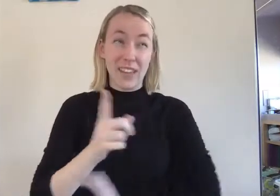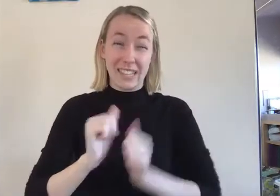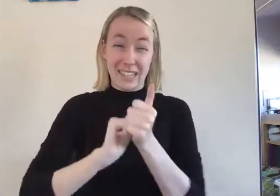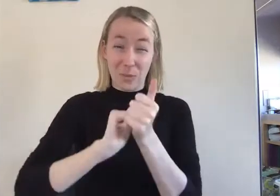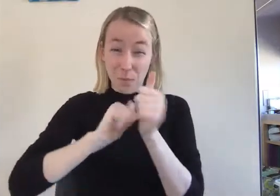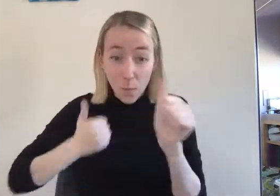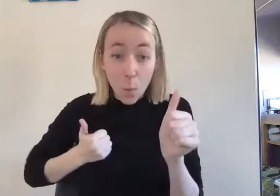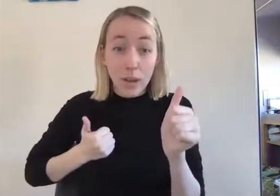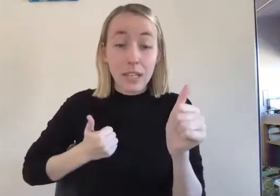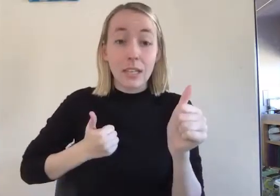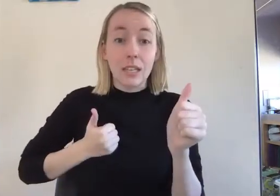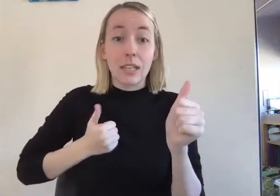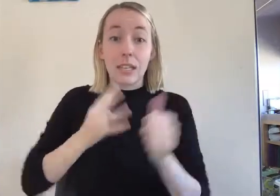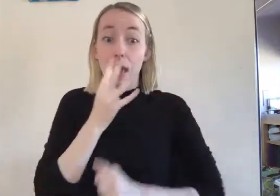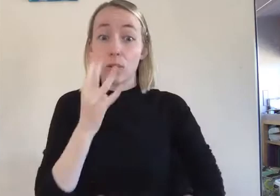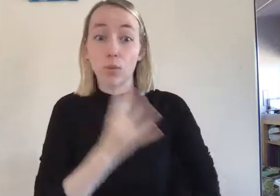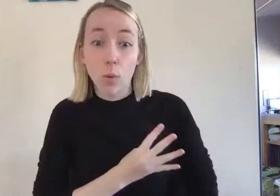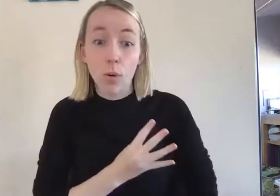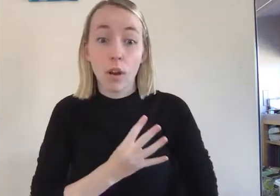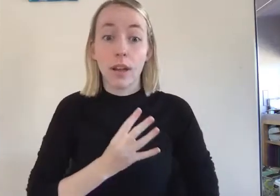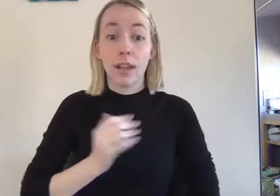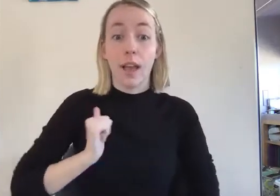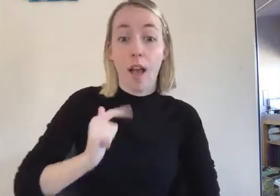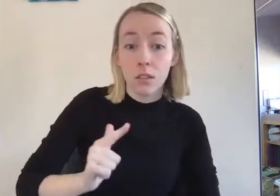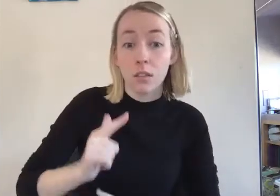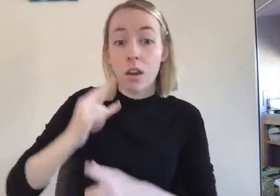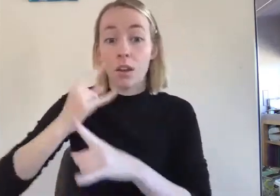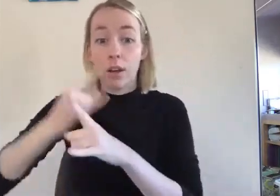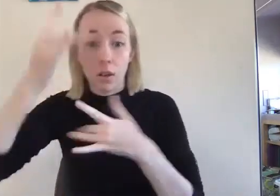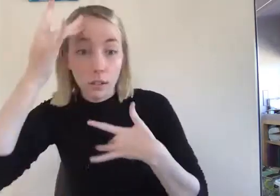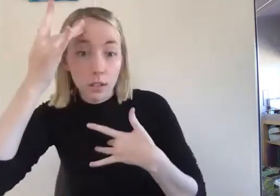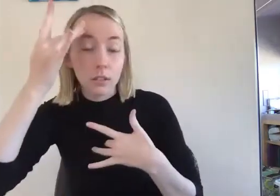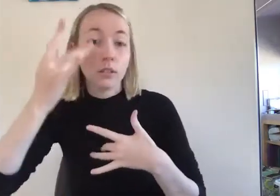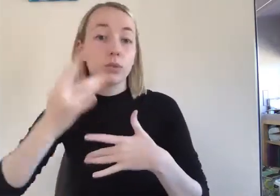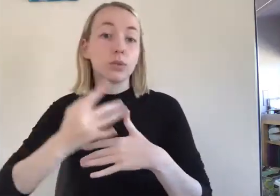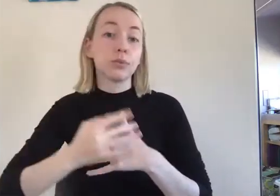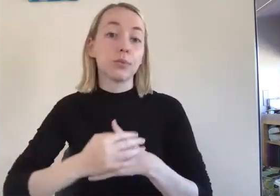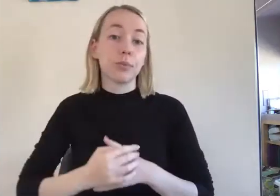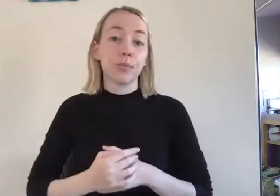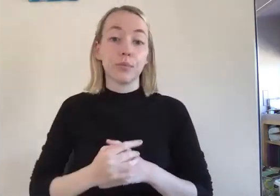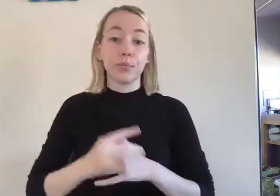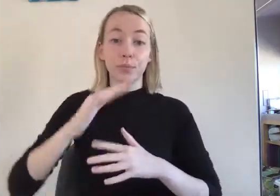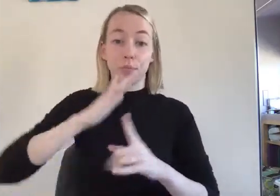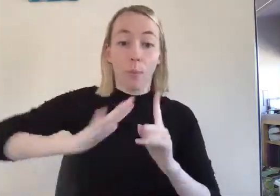definitely avoidant, untreated Al-Anons, some alcoholics, in and